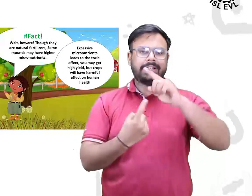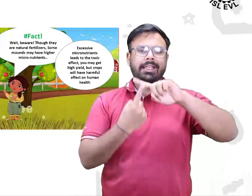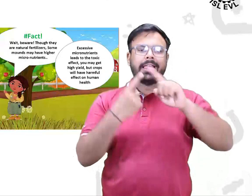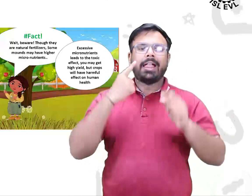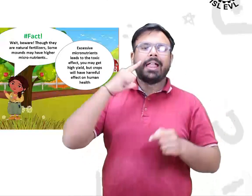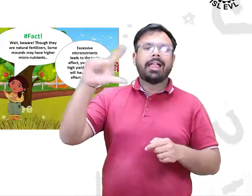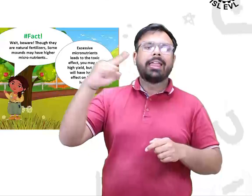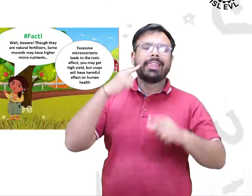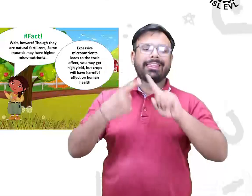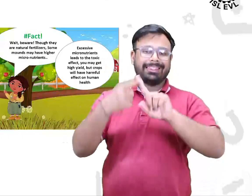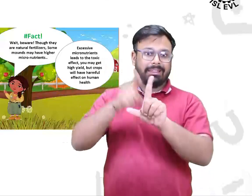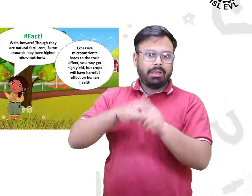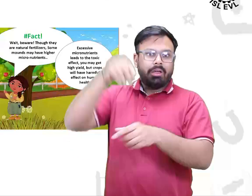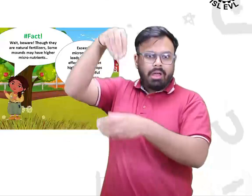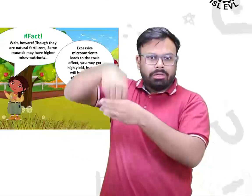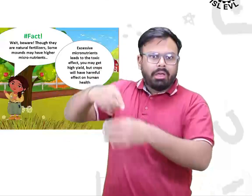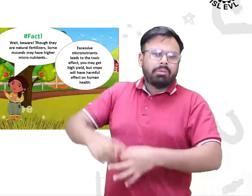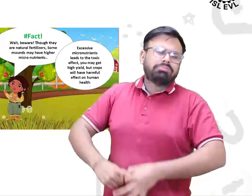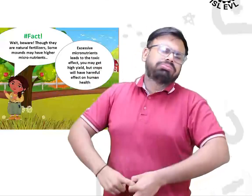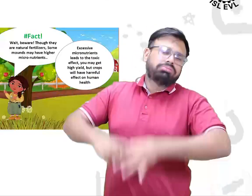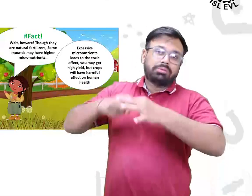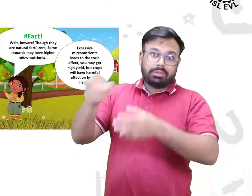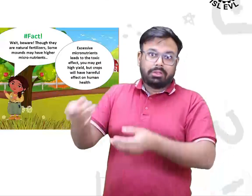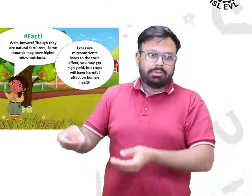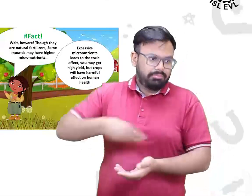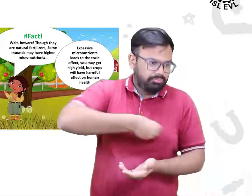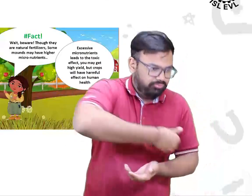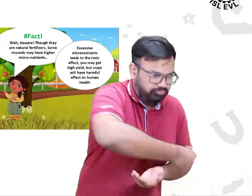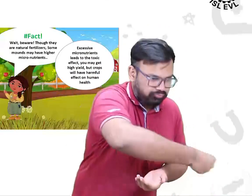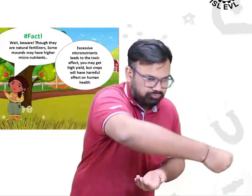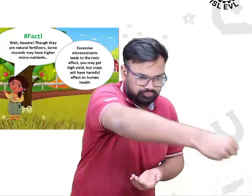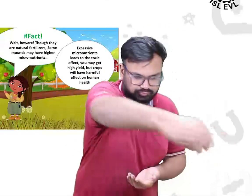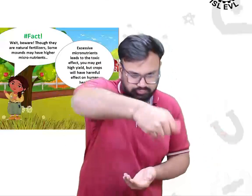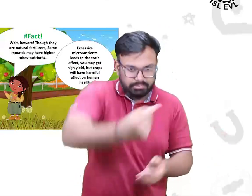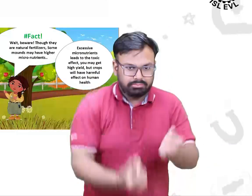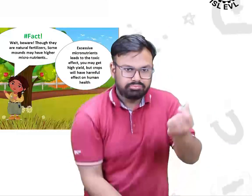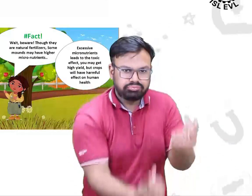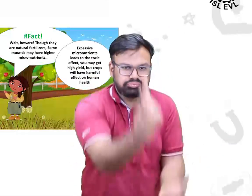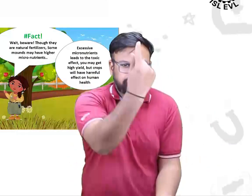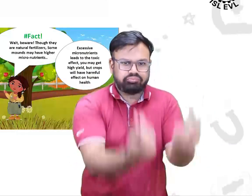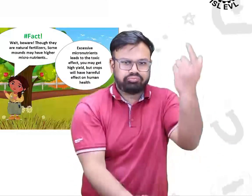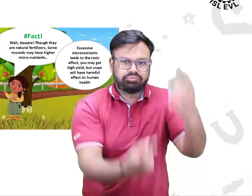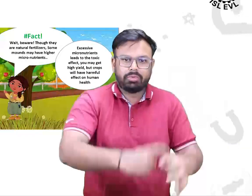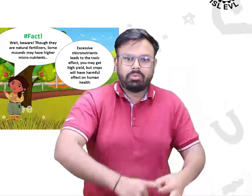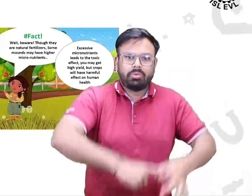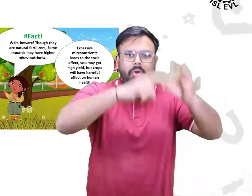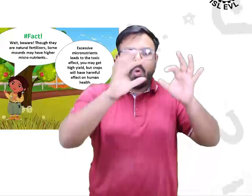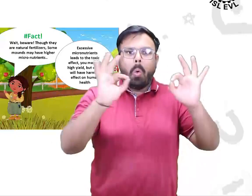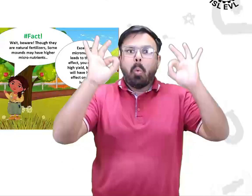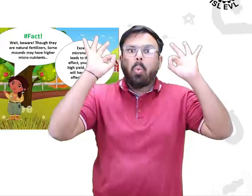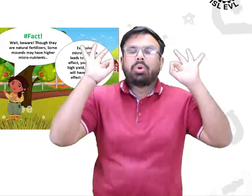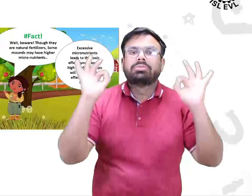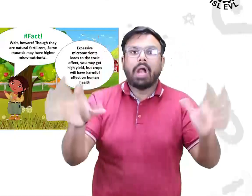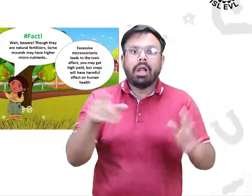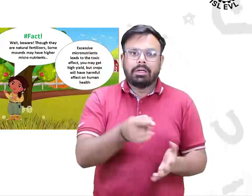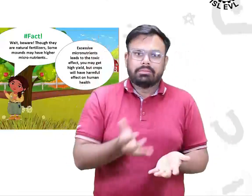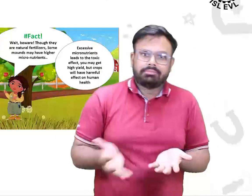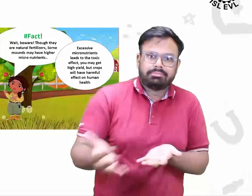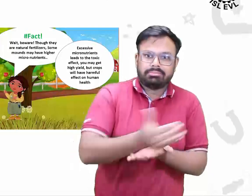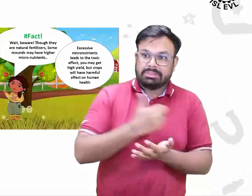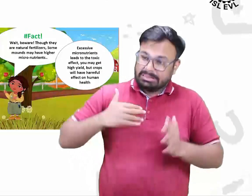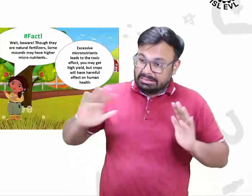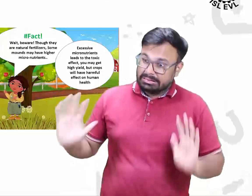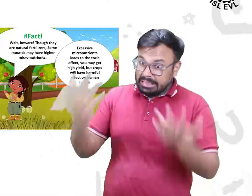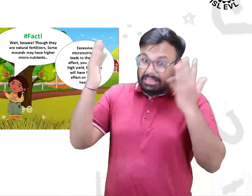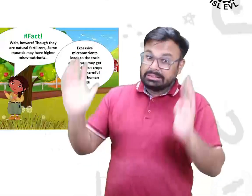yield for my crops. That's too inorganic way. Let us use it for